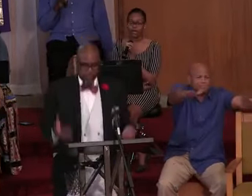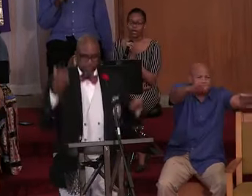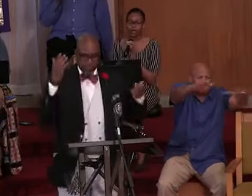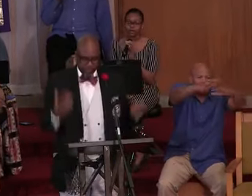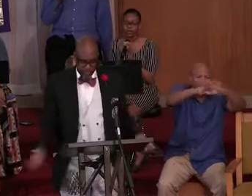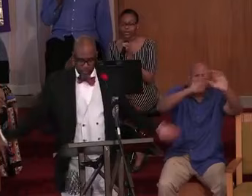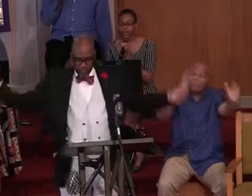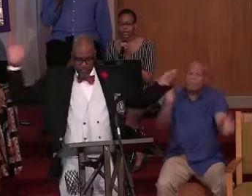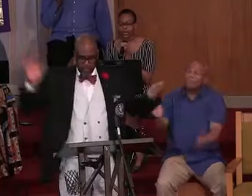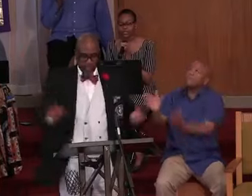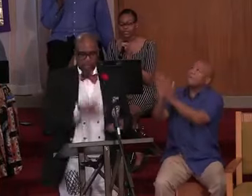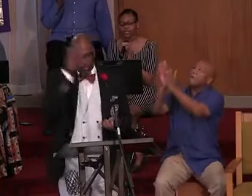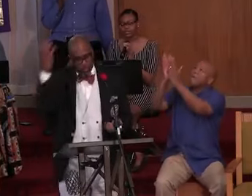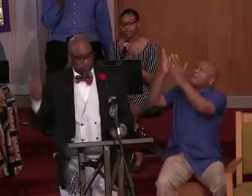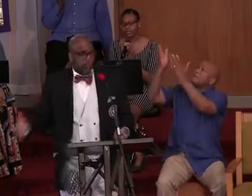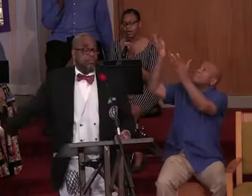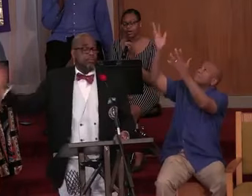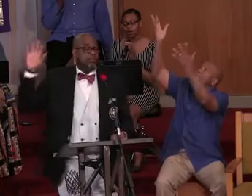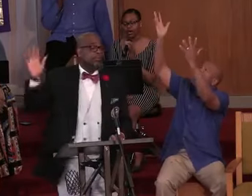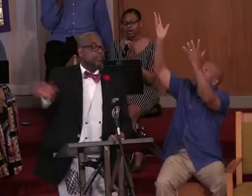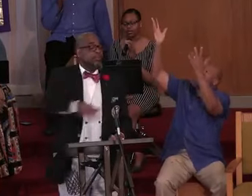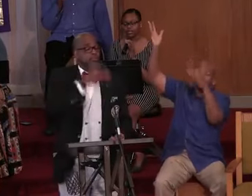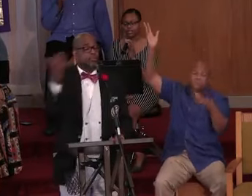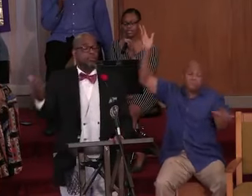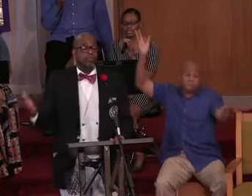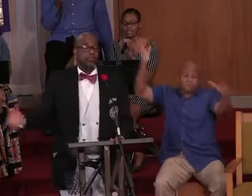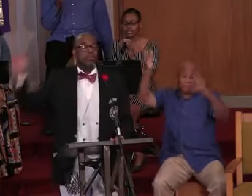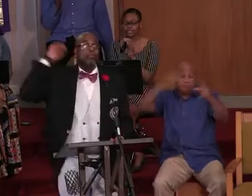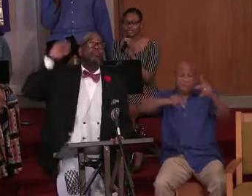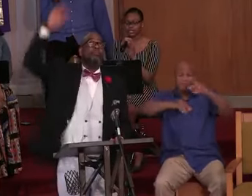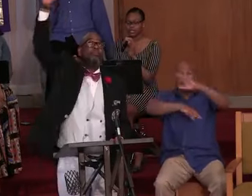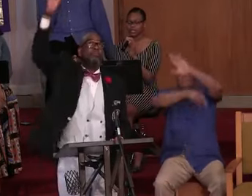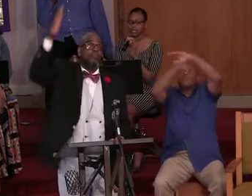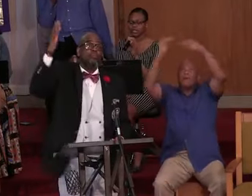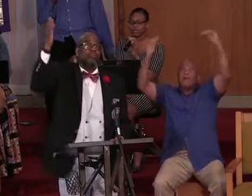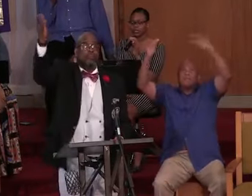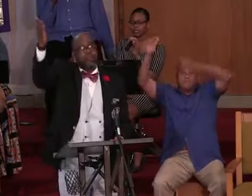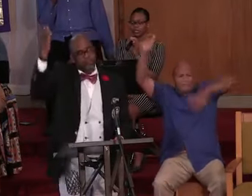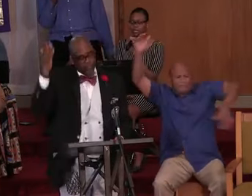flow. Praise him, all creatures.